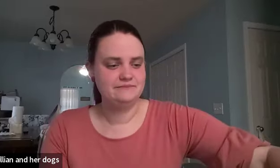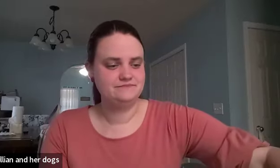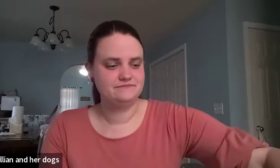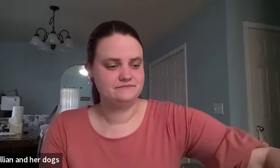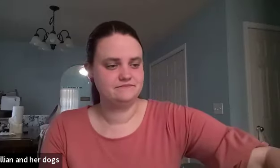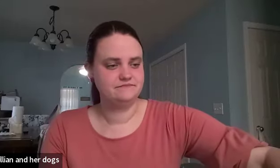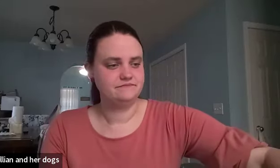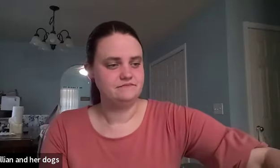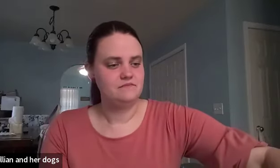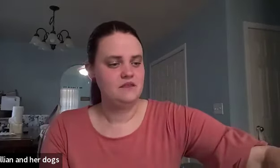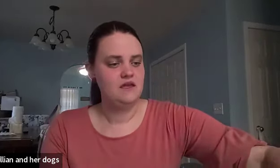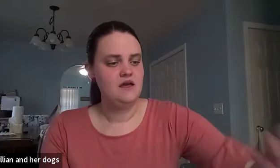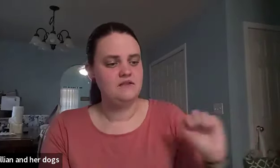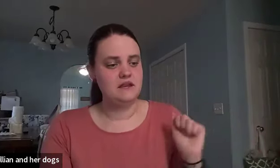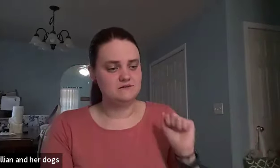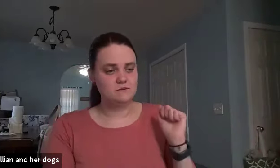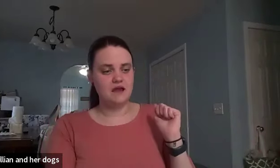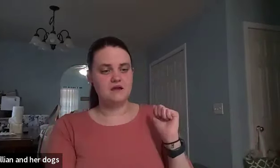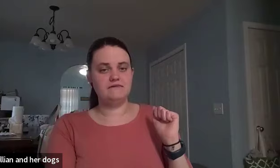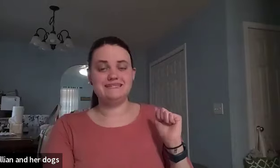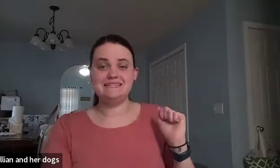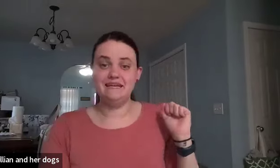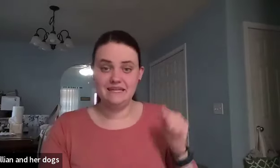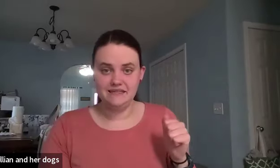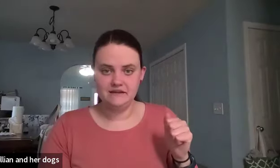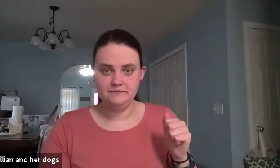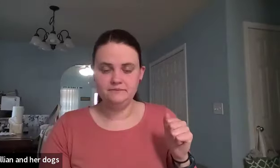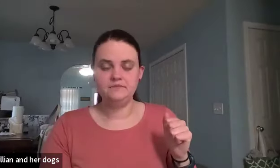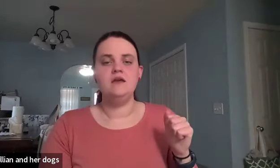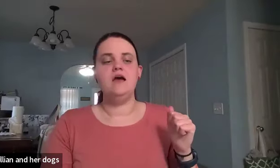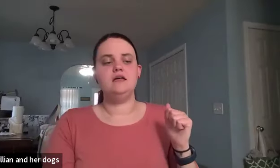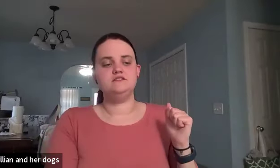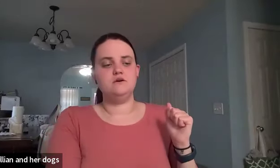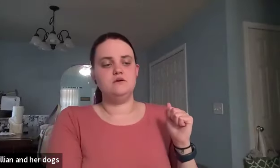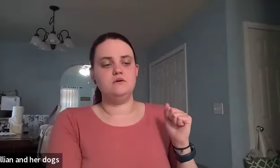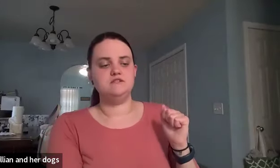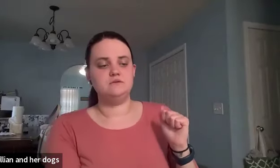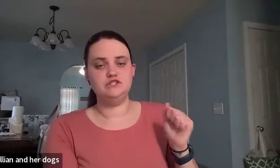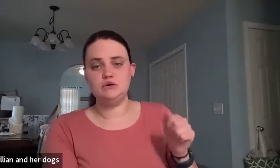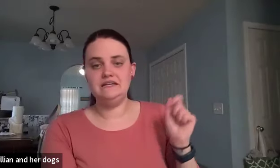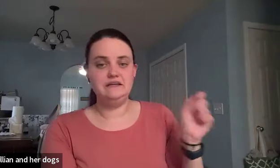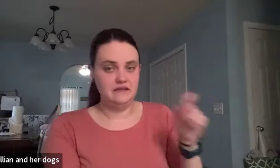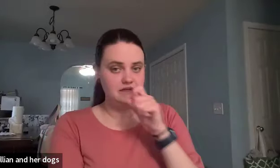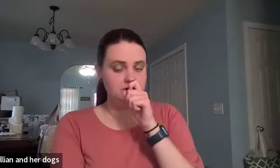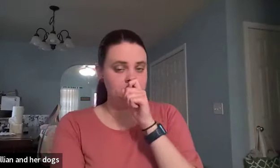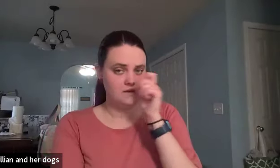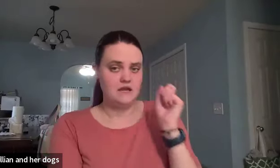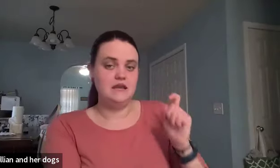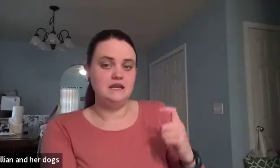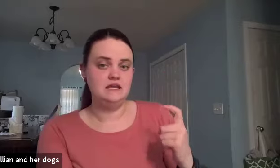Okay. The next one we have is need. And so this one, don't need. Need